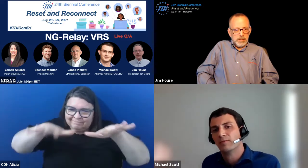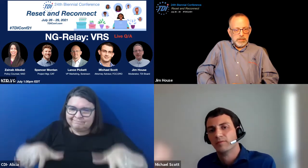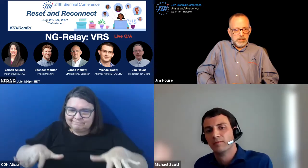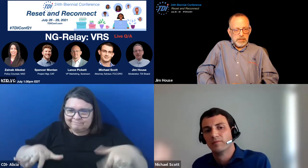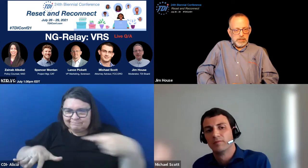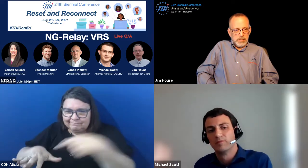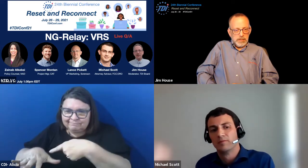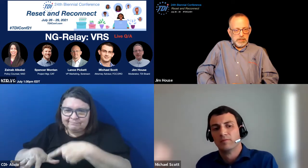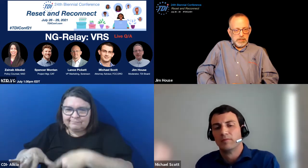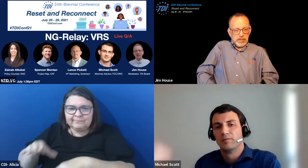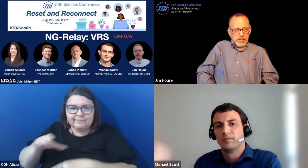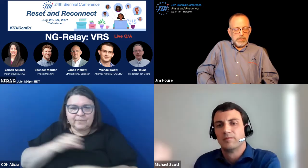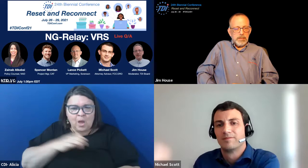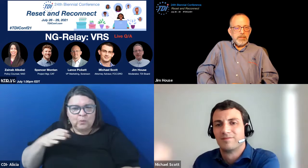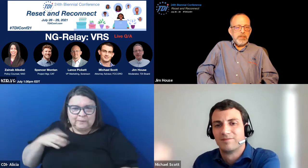do.